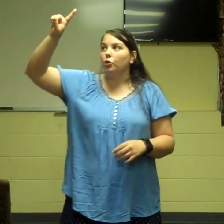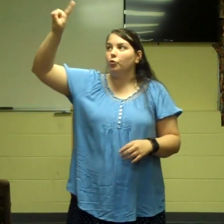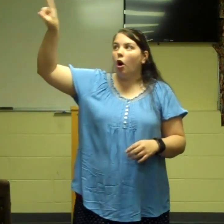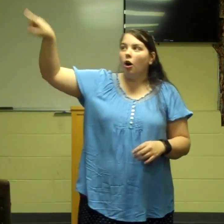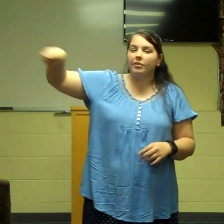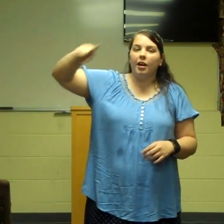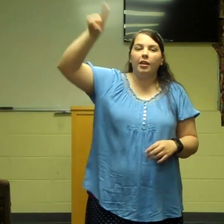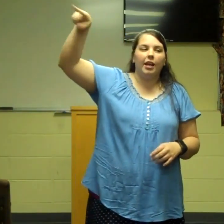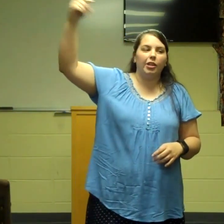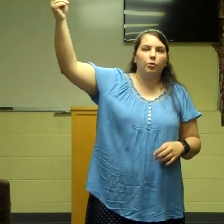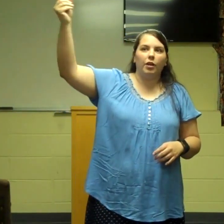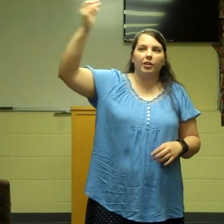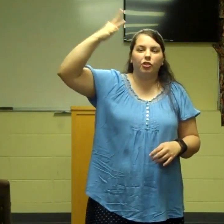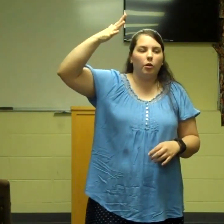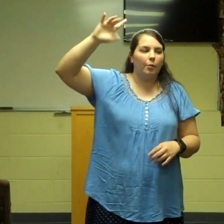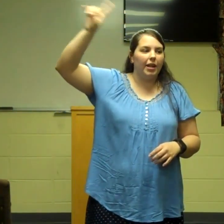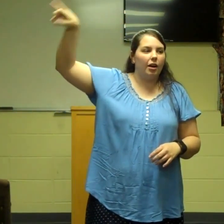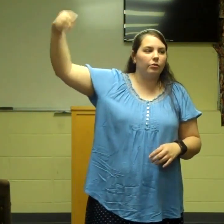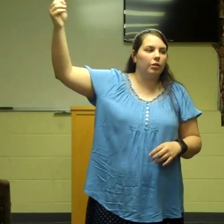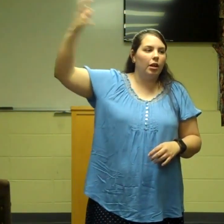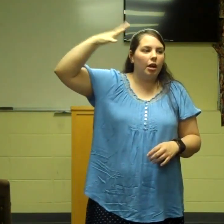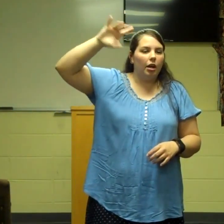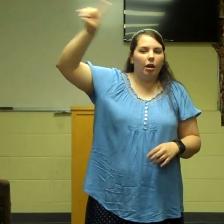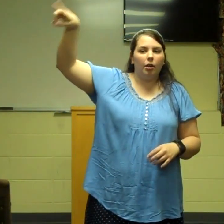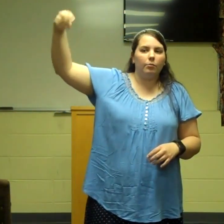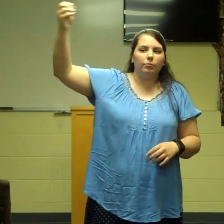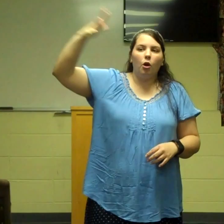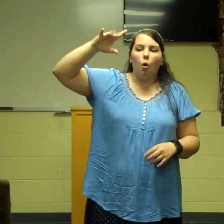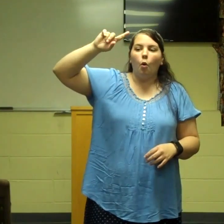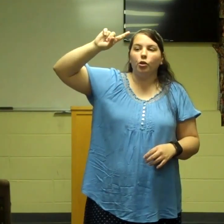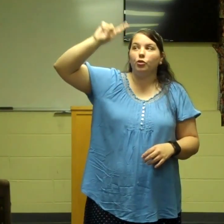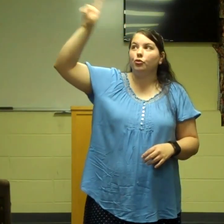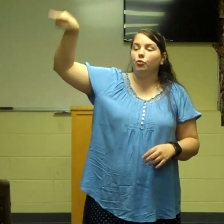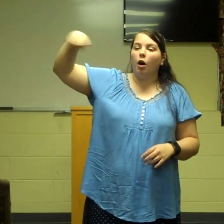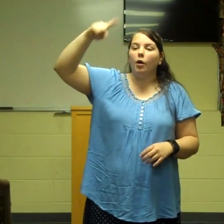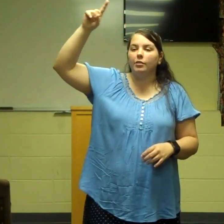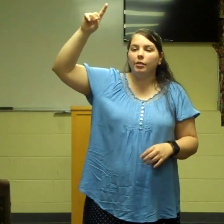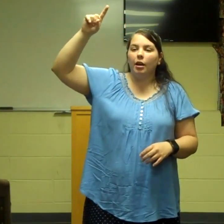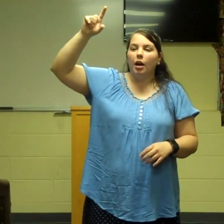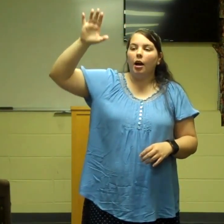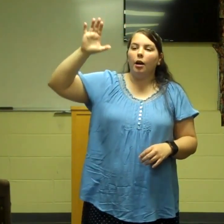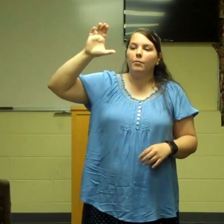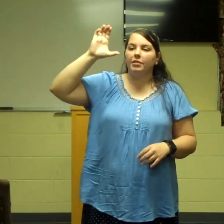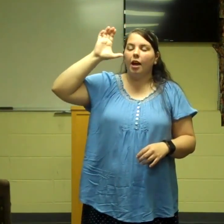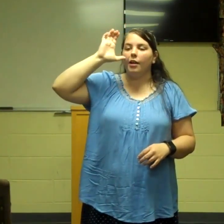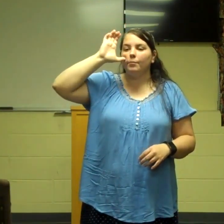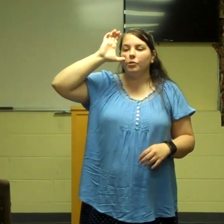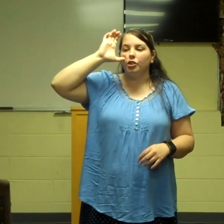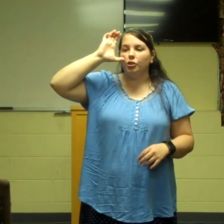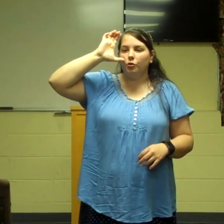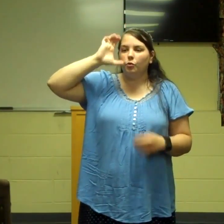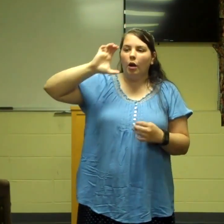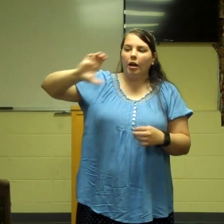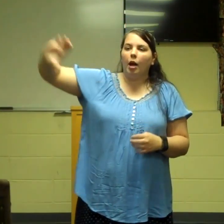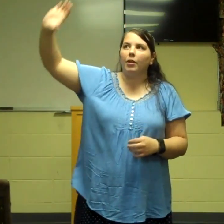you draw the sun and you kind of show it coming down, or you just draw it. Some do coming